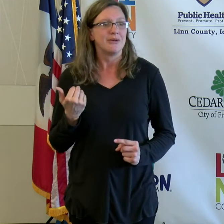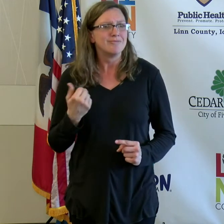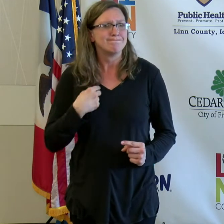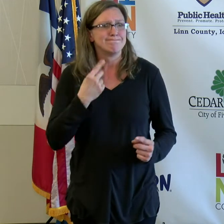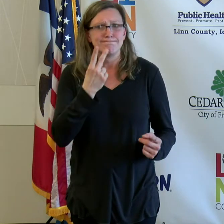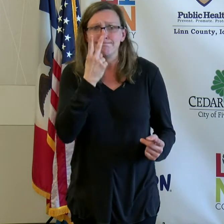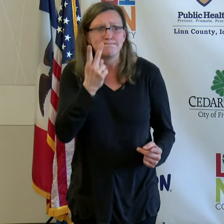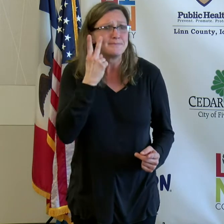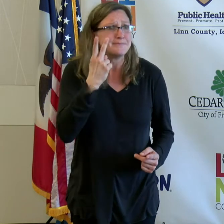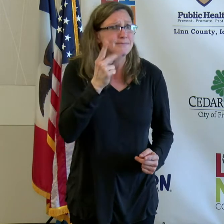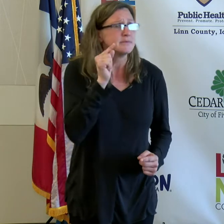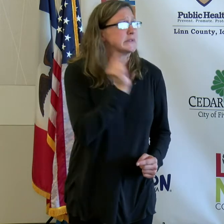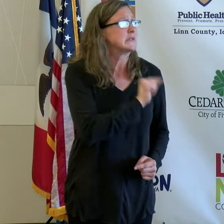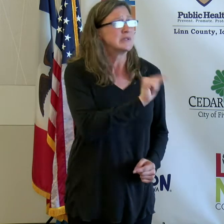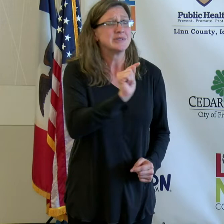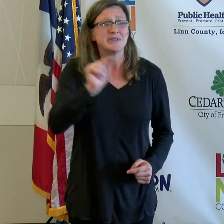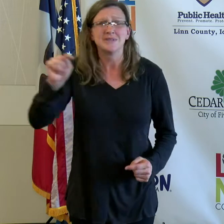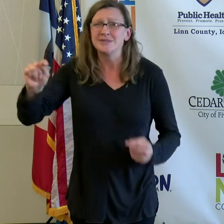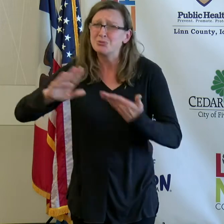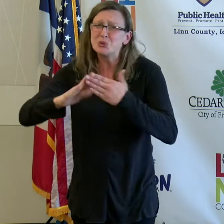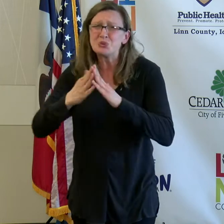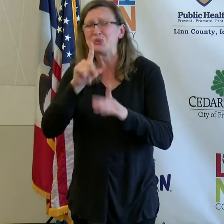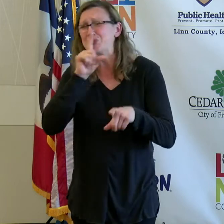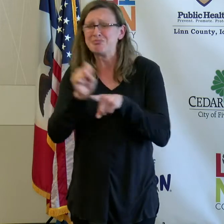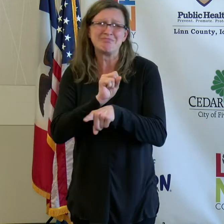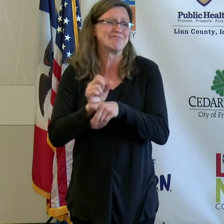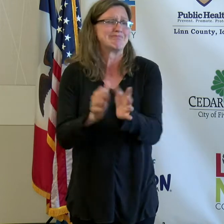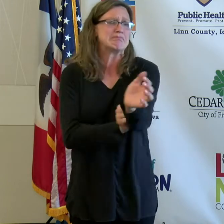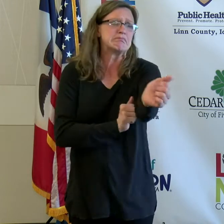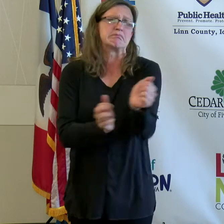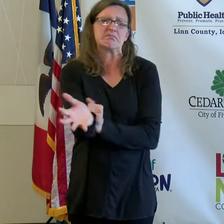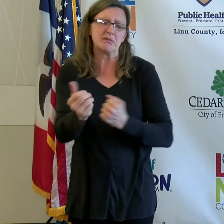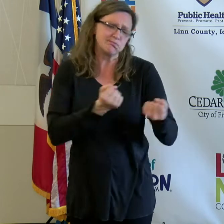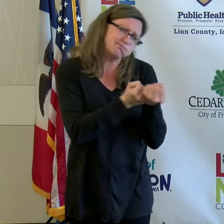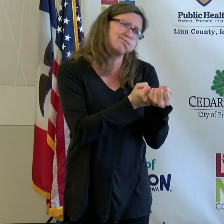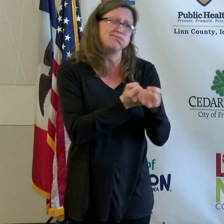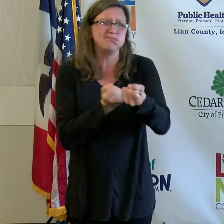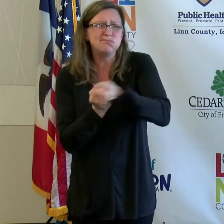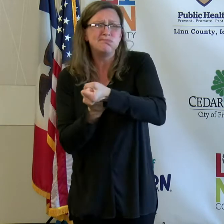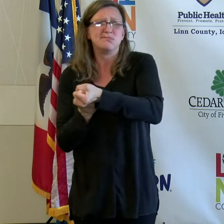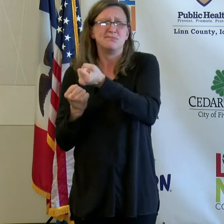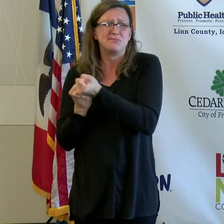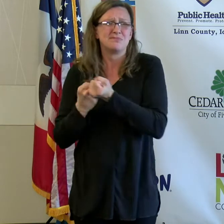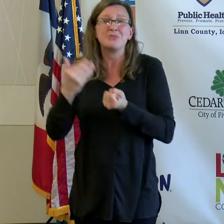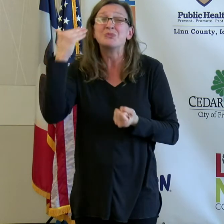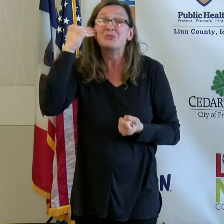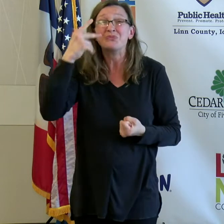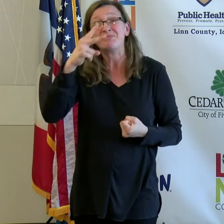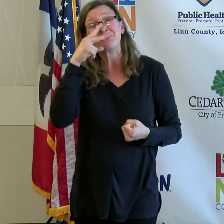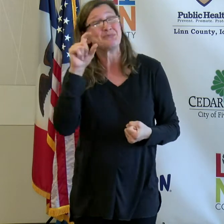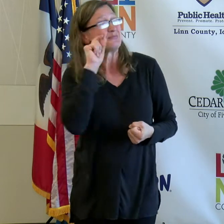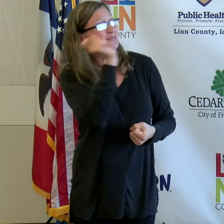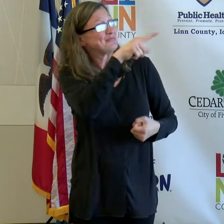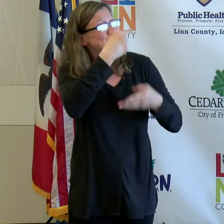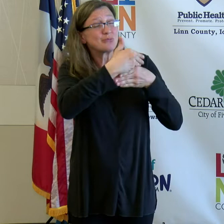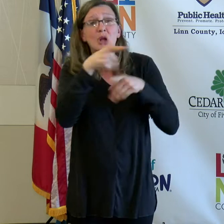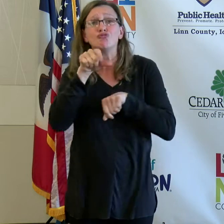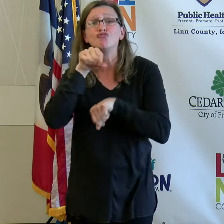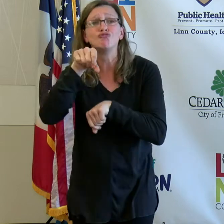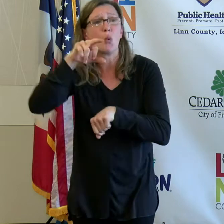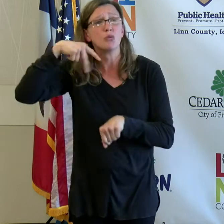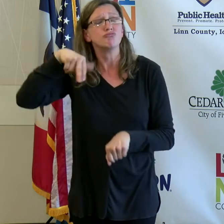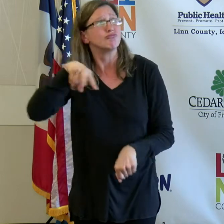other, from the hearts and the displays that are in windows, to people reaching out and making